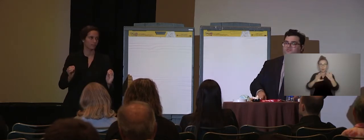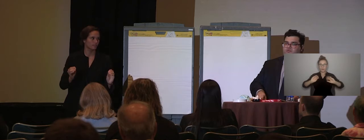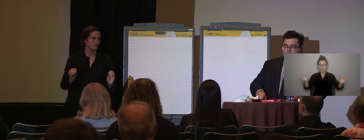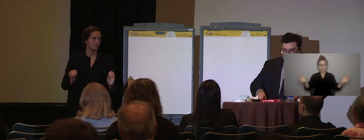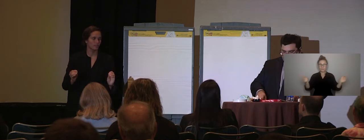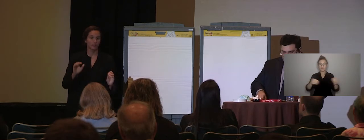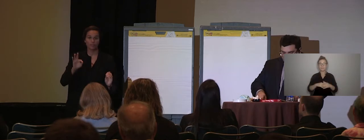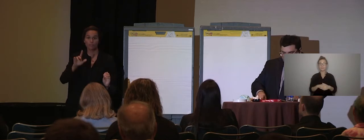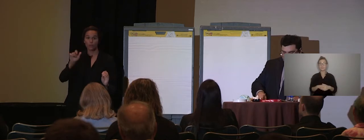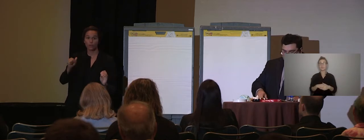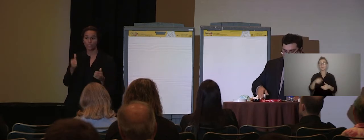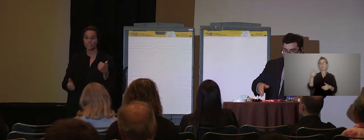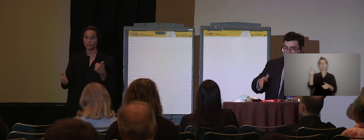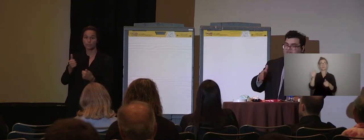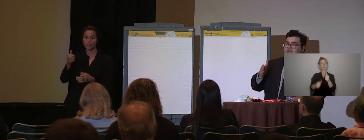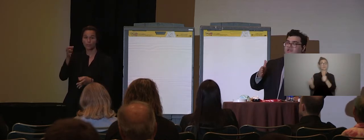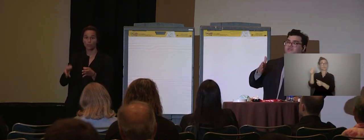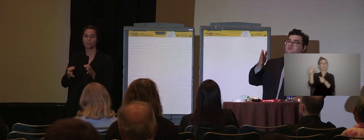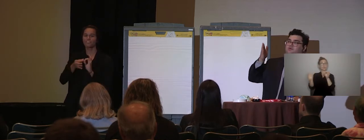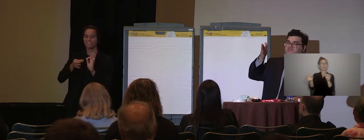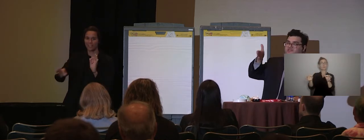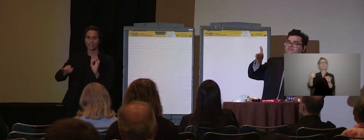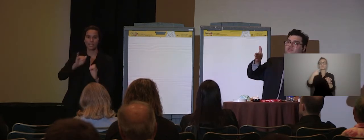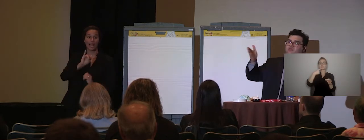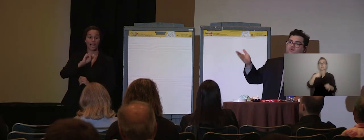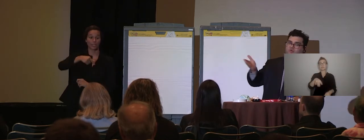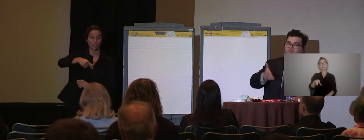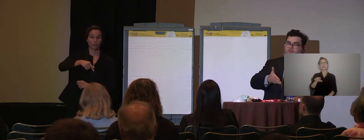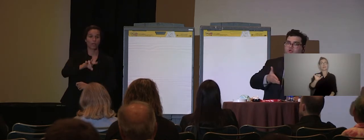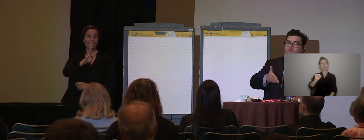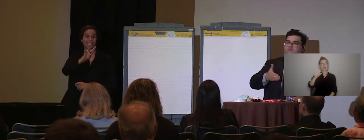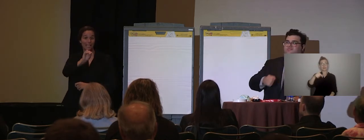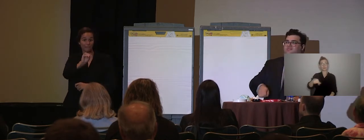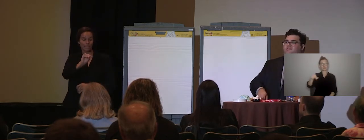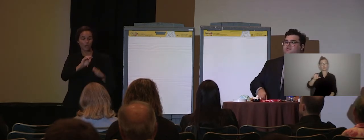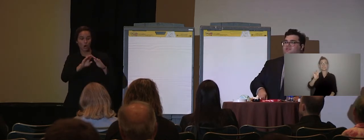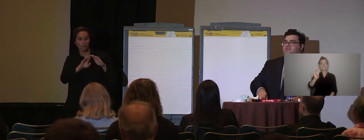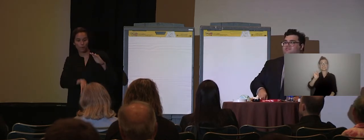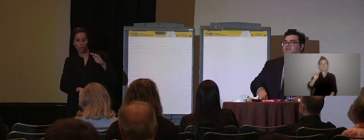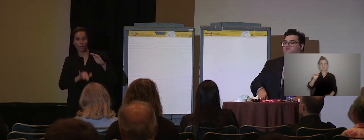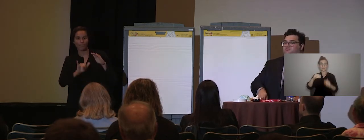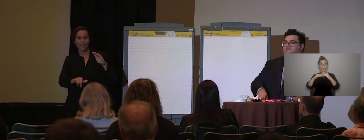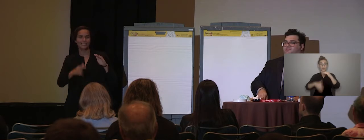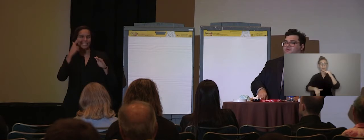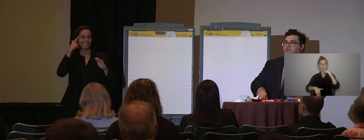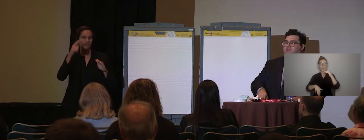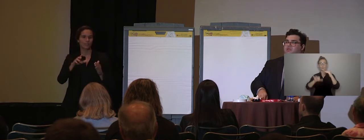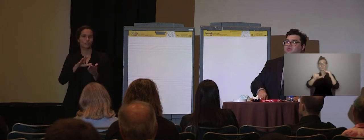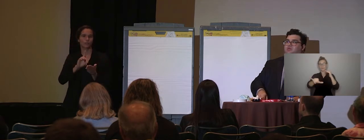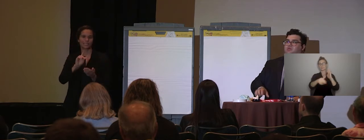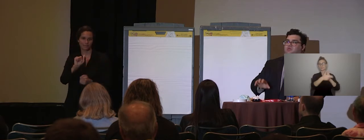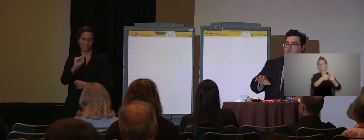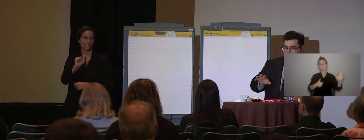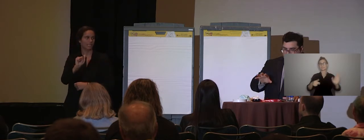Florida Supreme Court defined it as an IQ of 70 or below was considered an intellectual